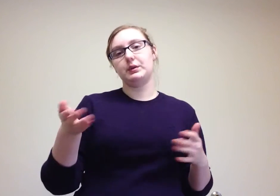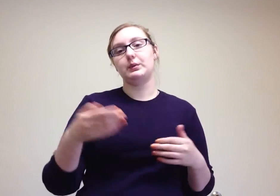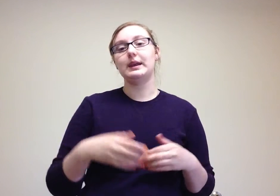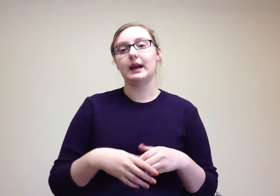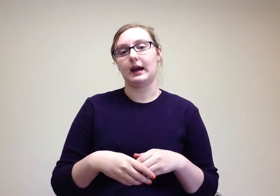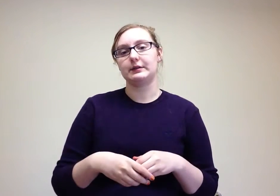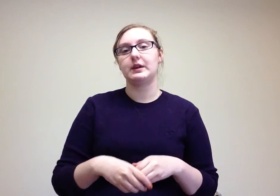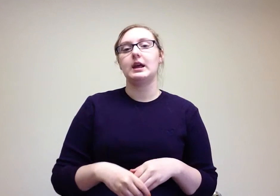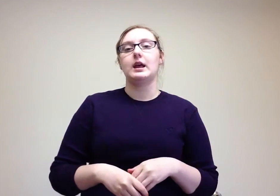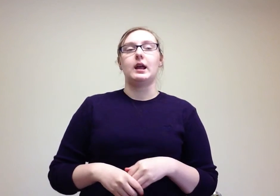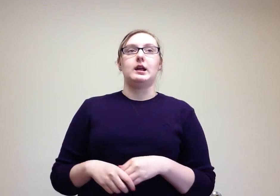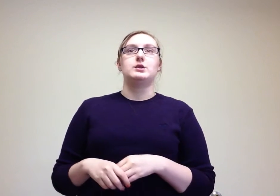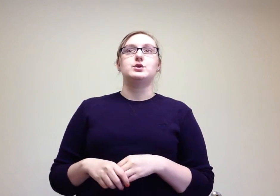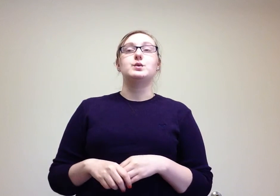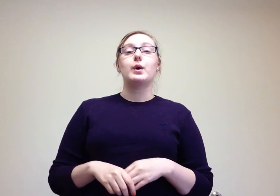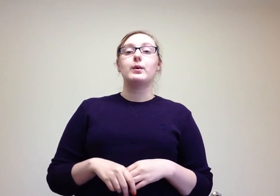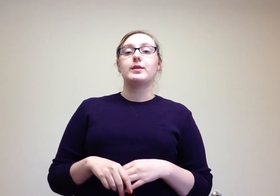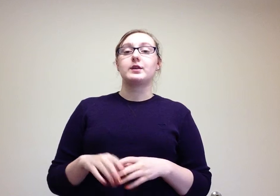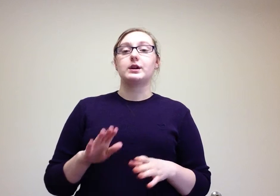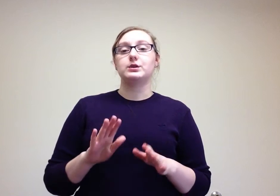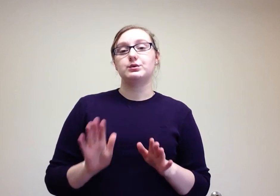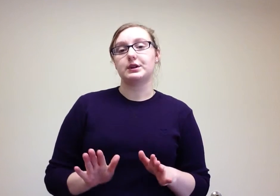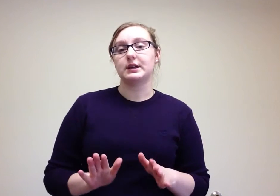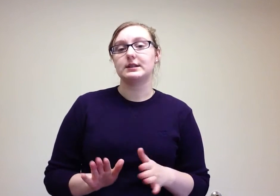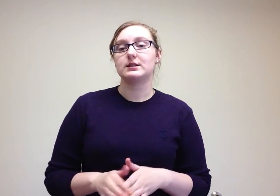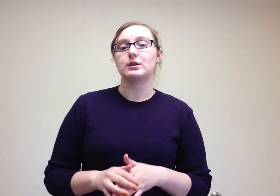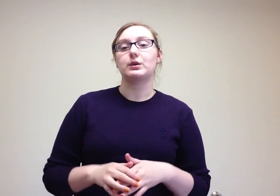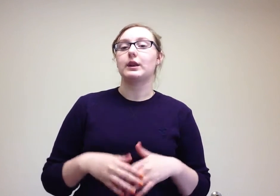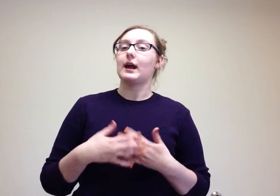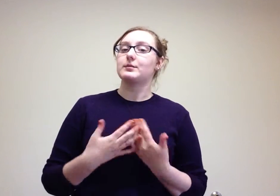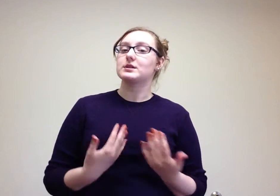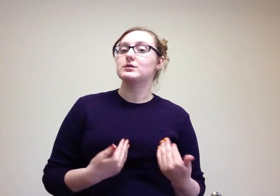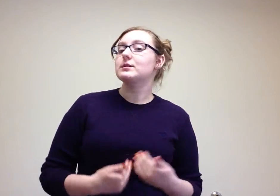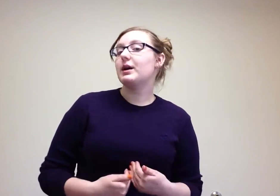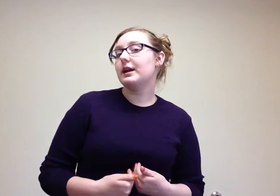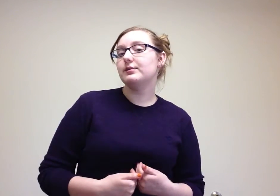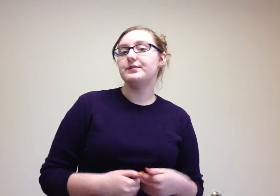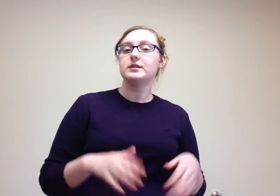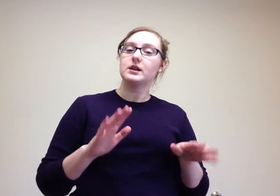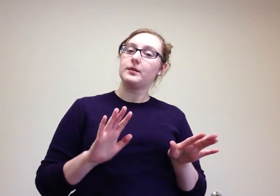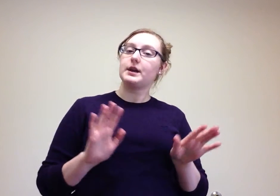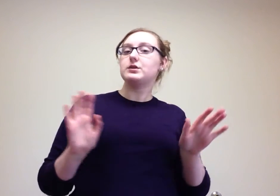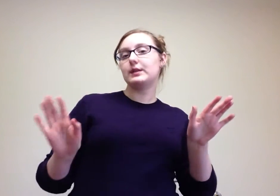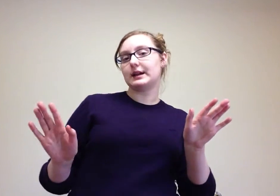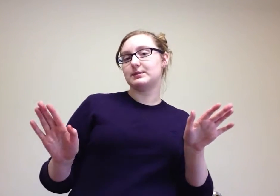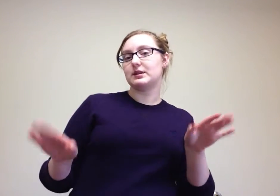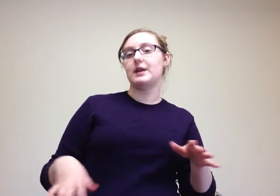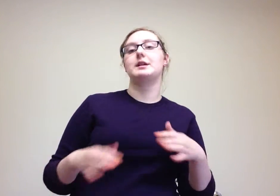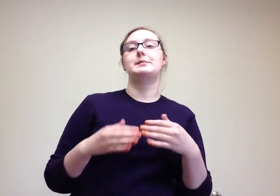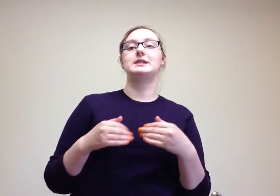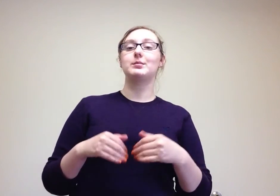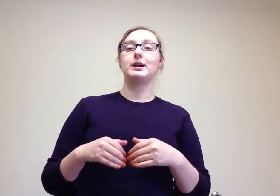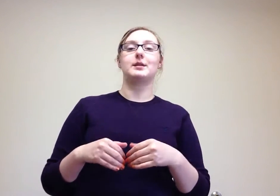in a week and a half, and you know that they're going to do a drug test. So you're like, I'm just going to do some pot now, to calm down, to relax myself, and then I'm going to take a break. I'm not